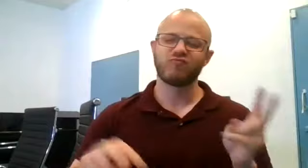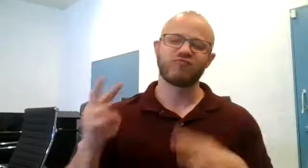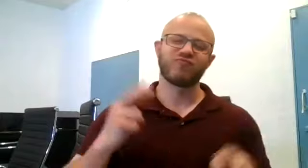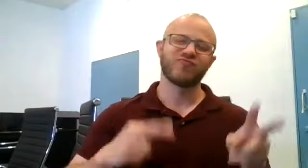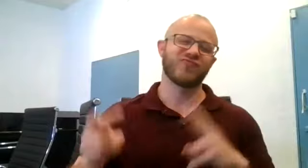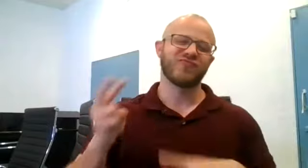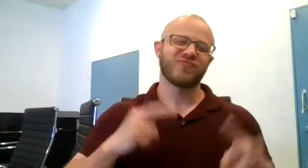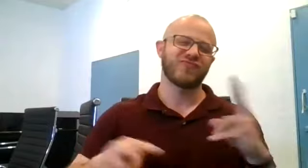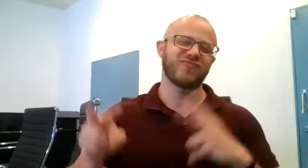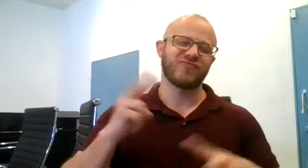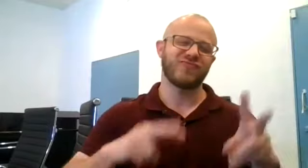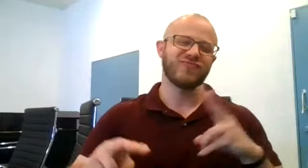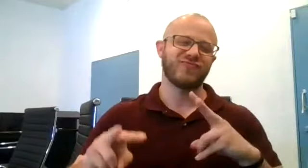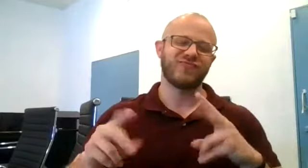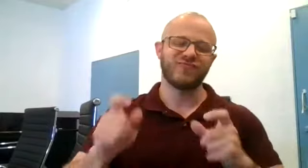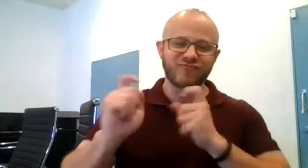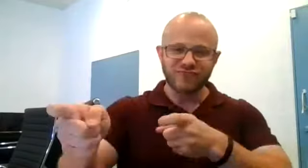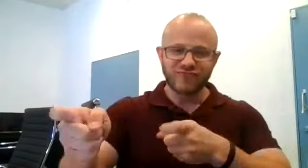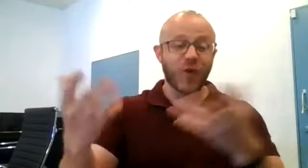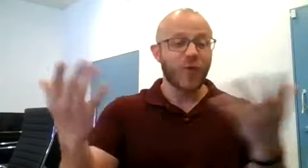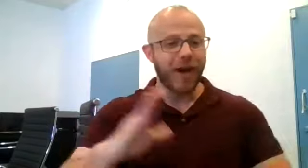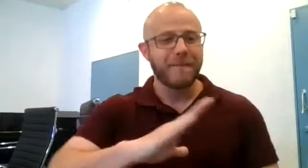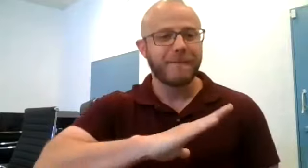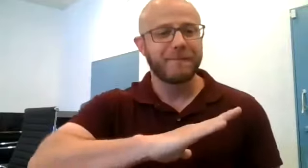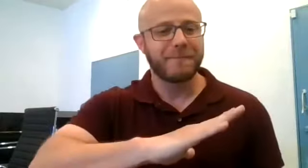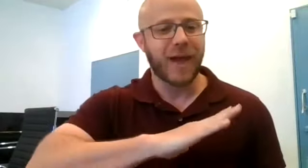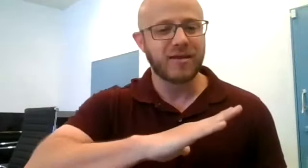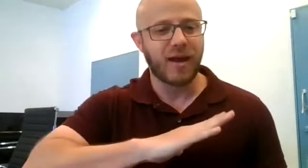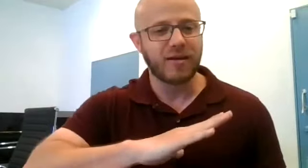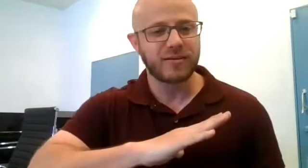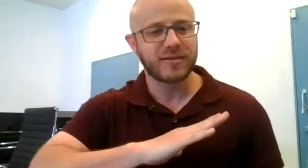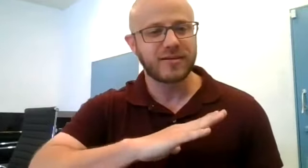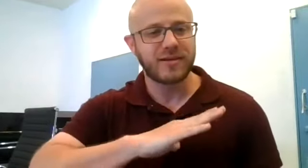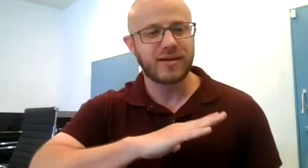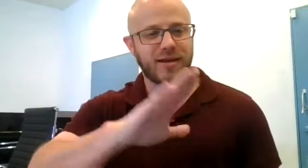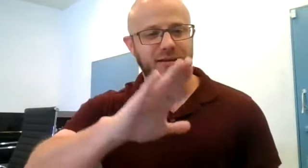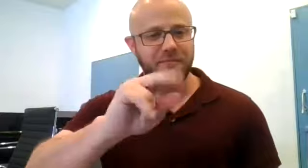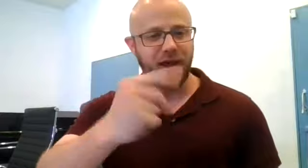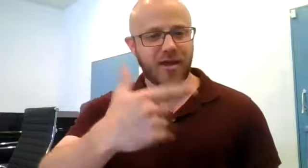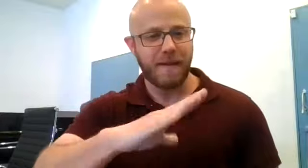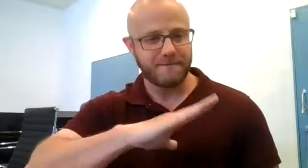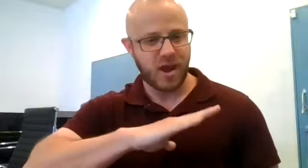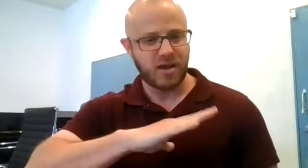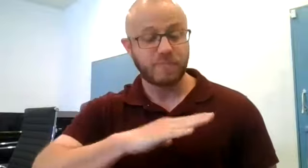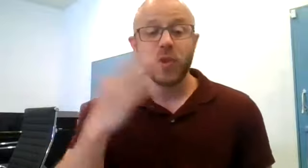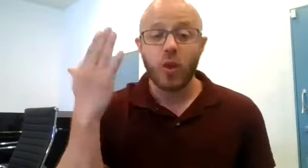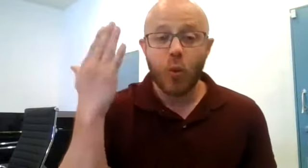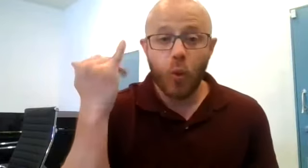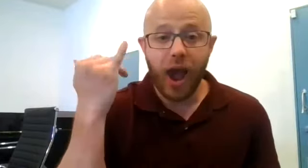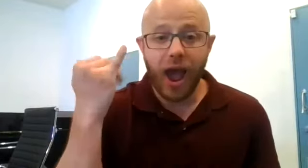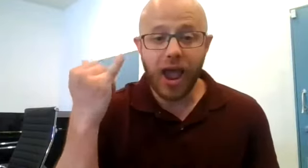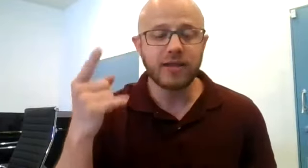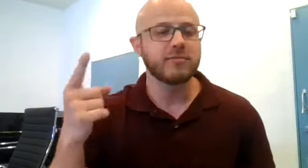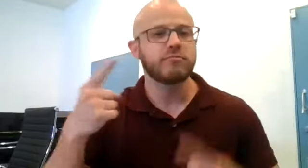So, looking at him and knowing him, I gave him what? Bayam. Like this. Why?